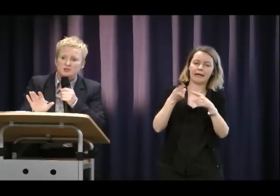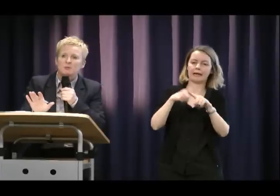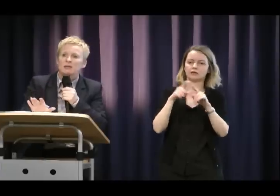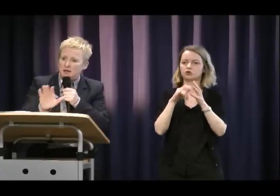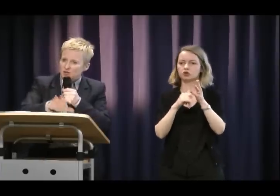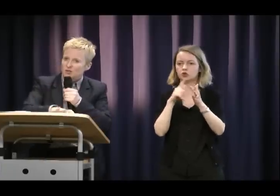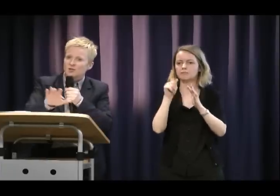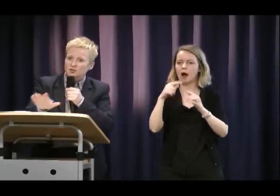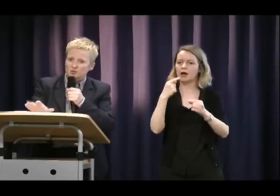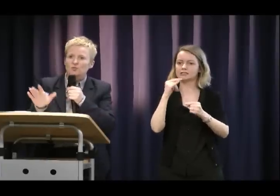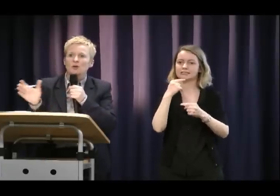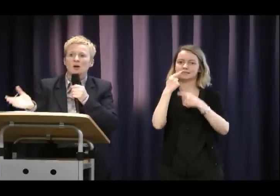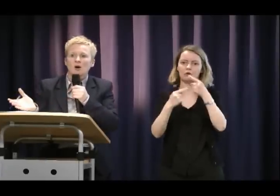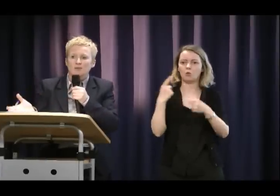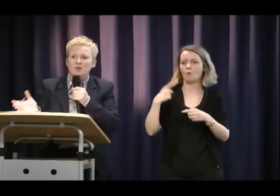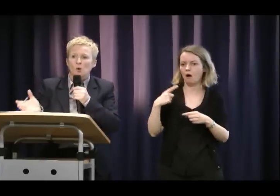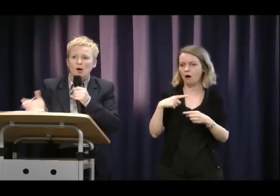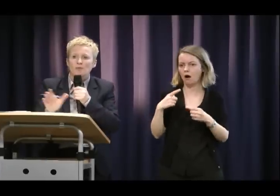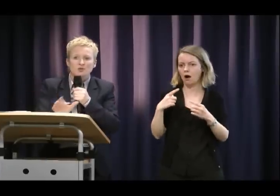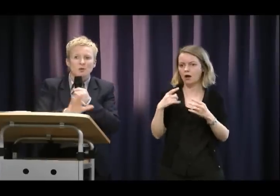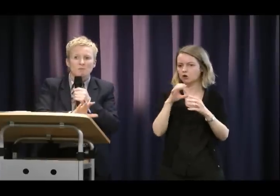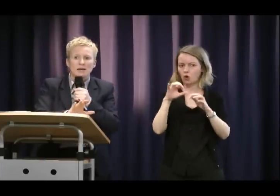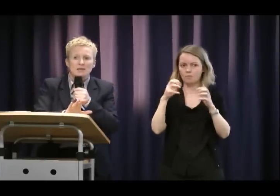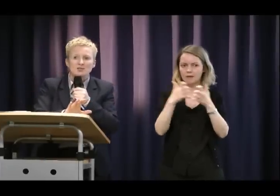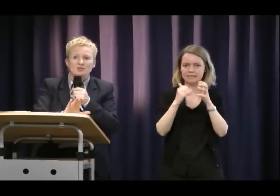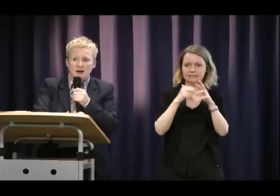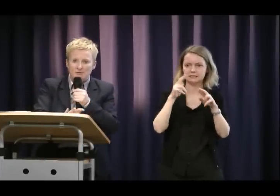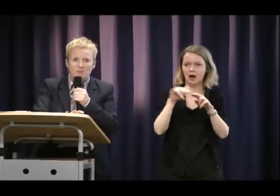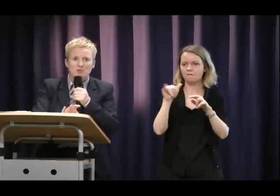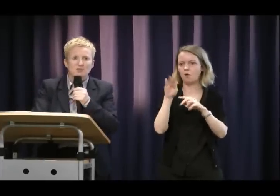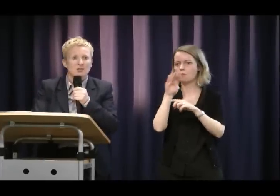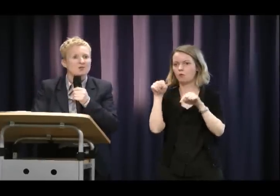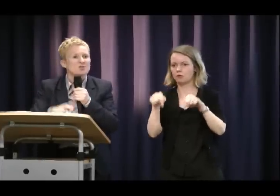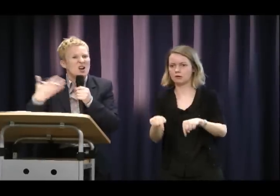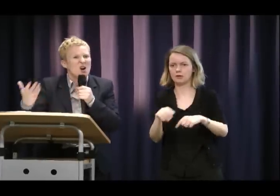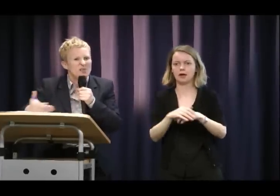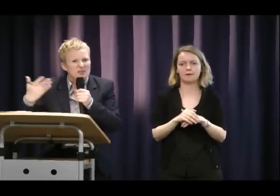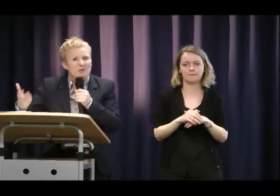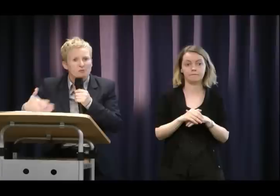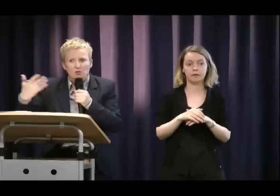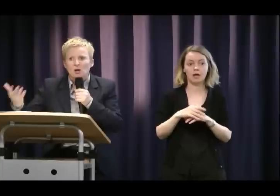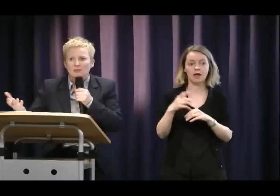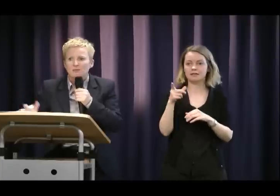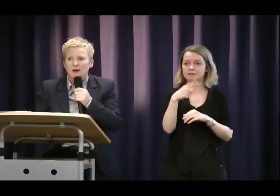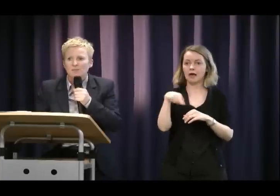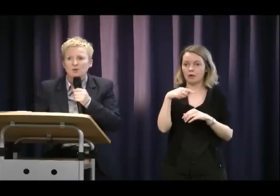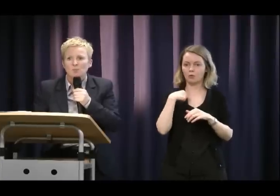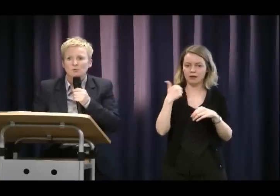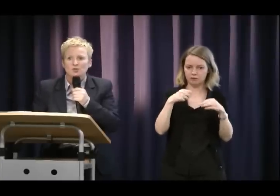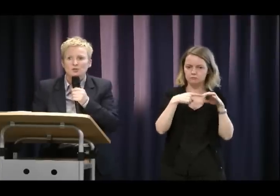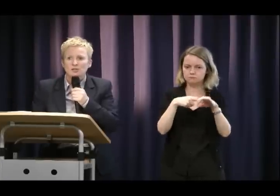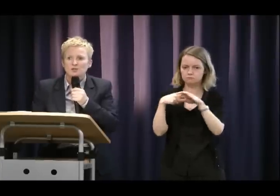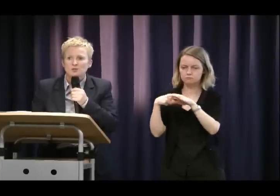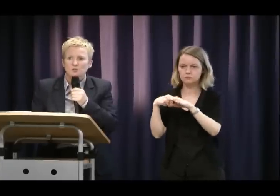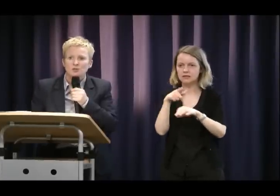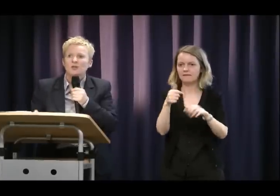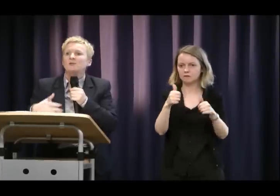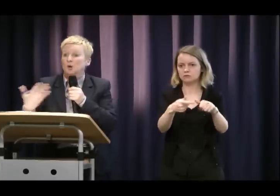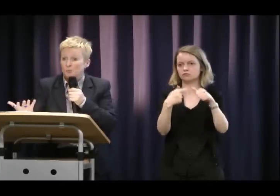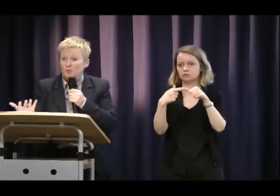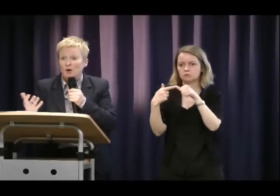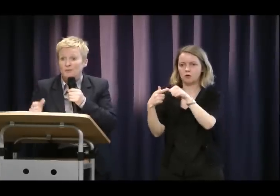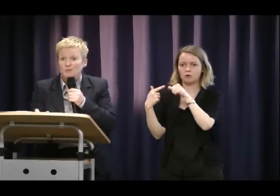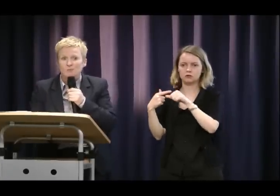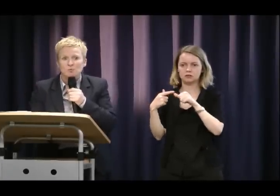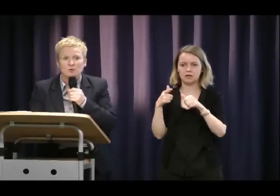just an explanation as to, I think, why there's not many staff members here, because I think they feel like they've had the opportunity to,